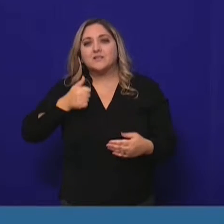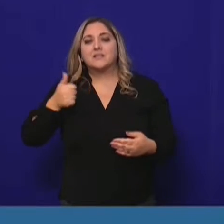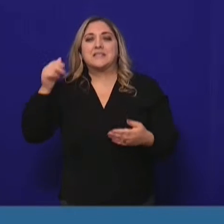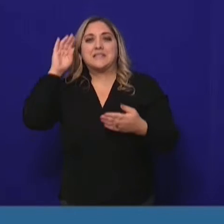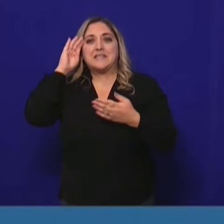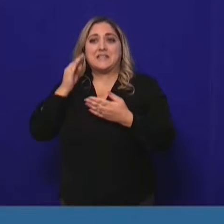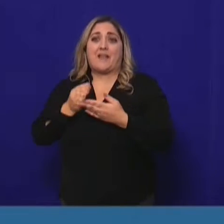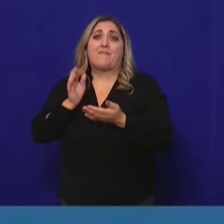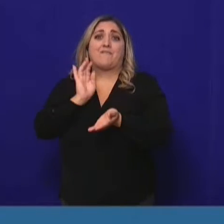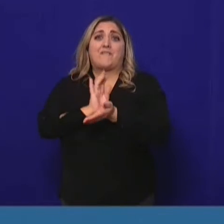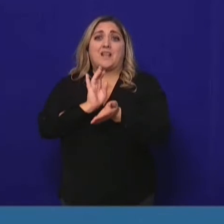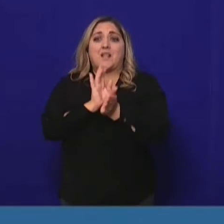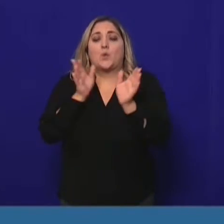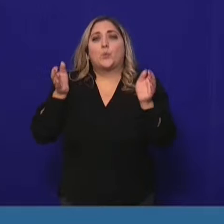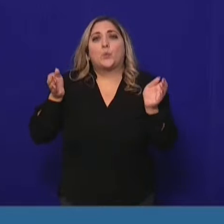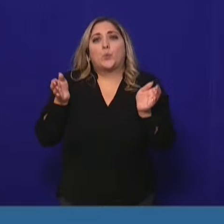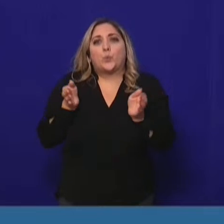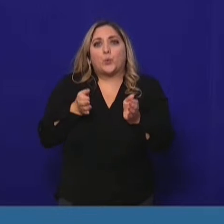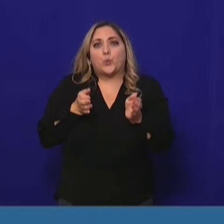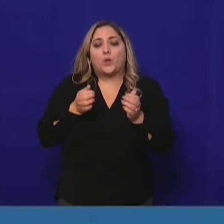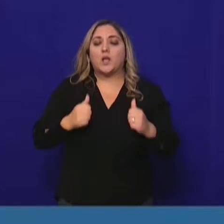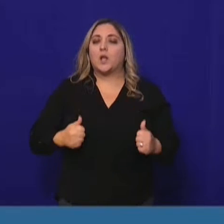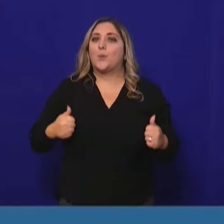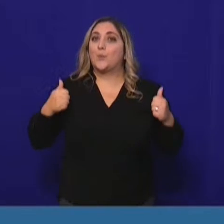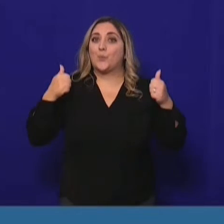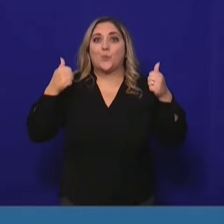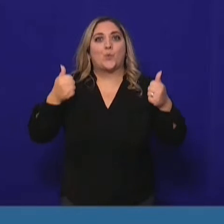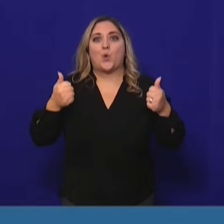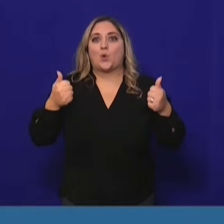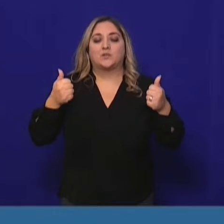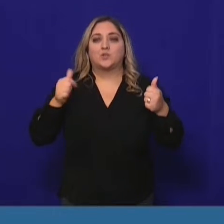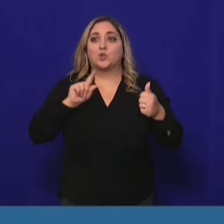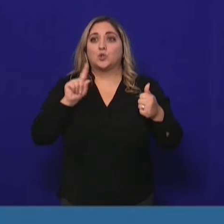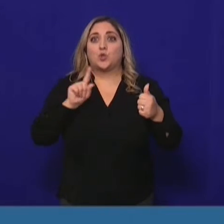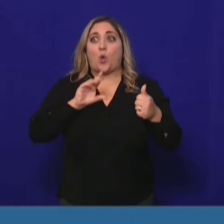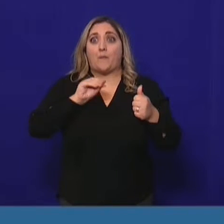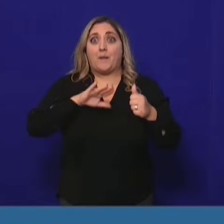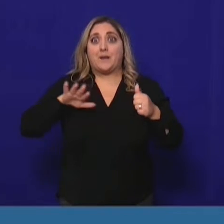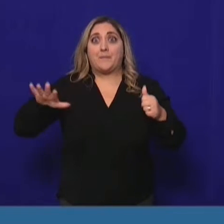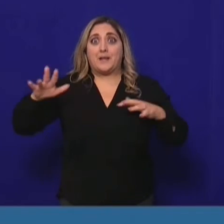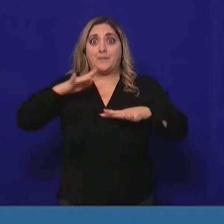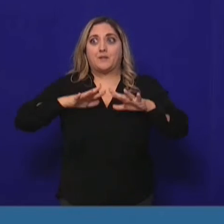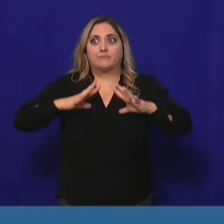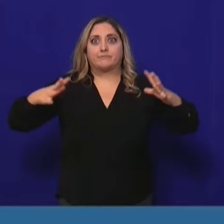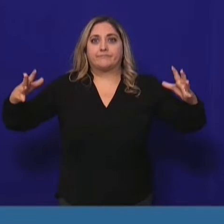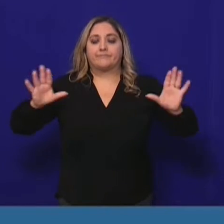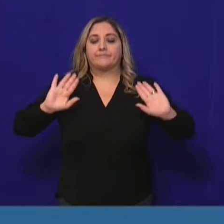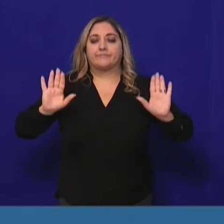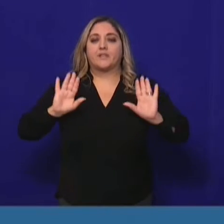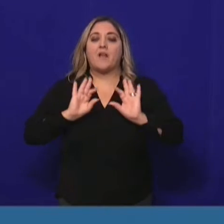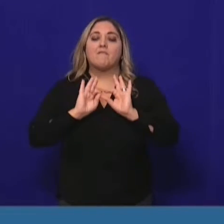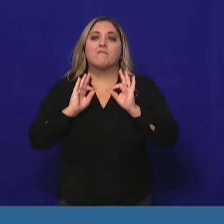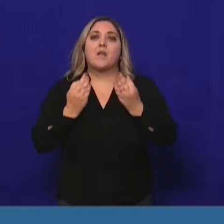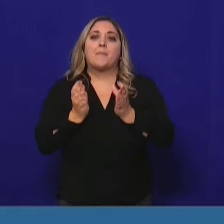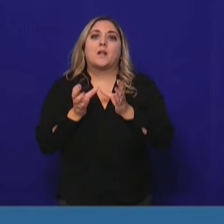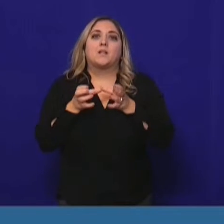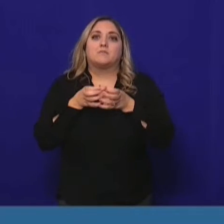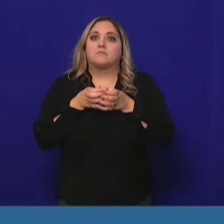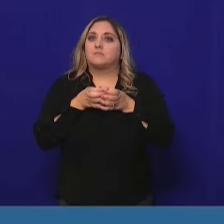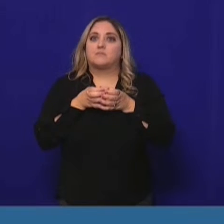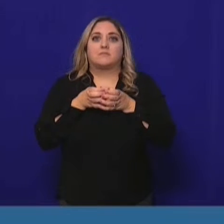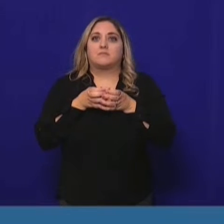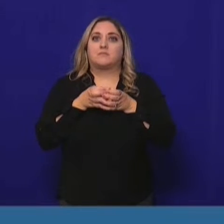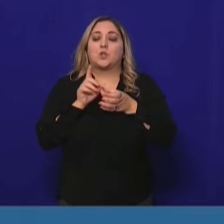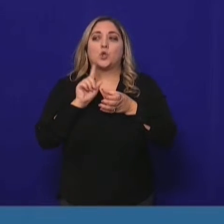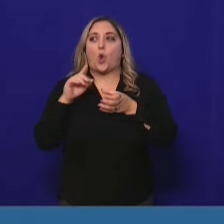planning your Christmas festivities. It is very important to stick to your household because we know that you can have